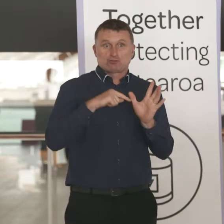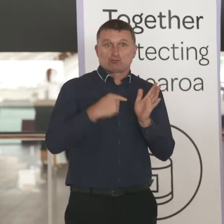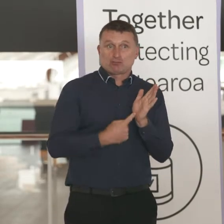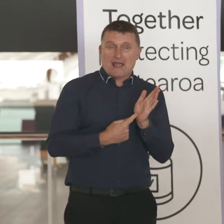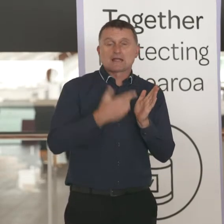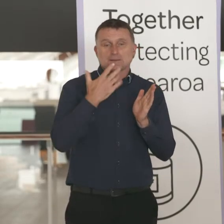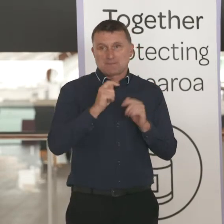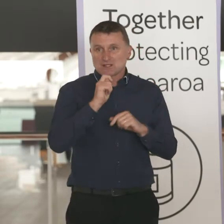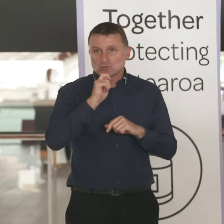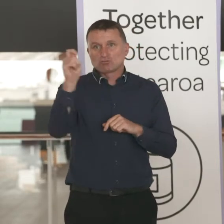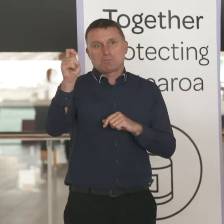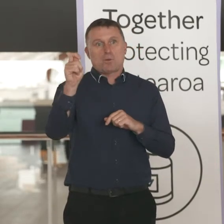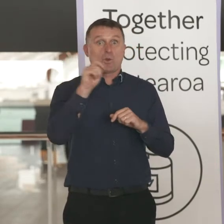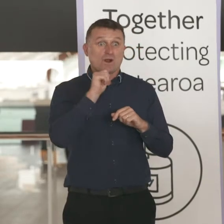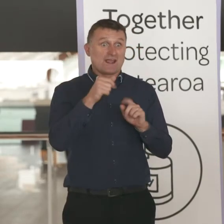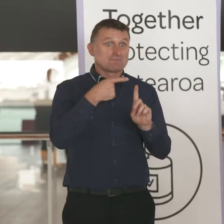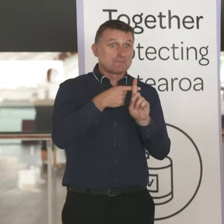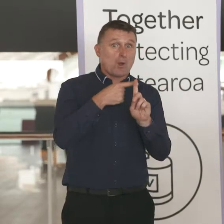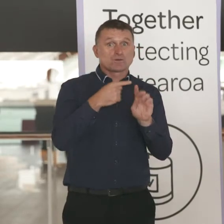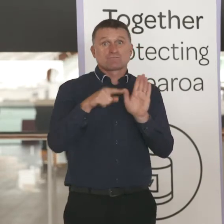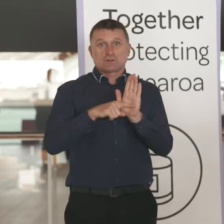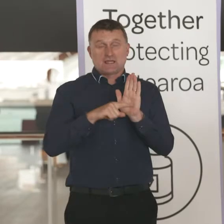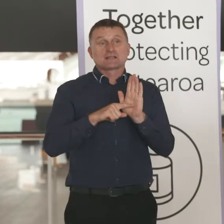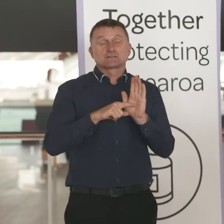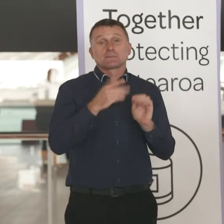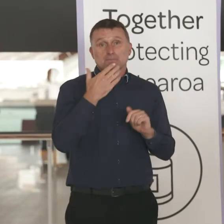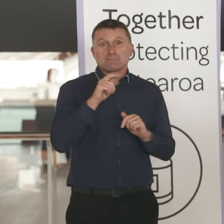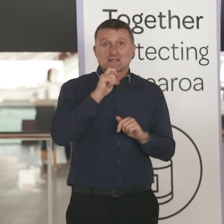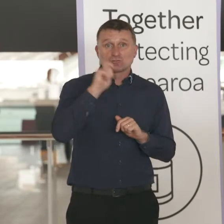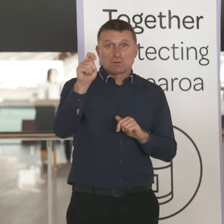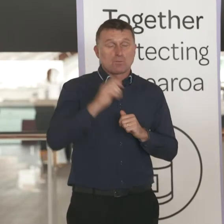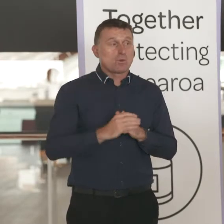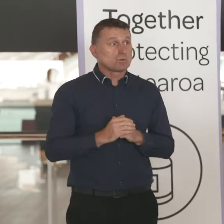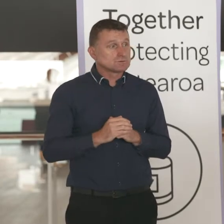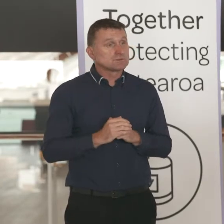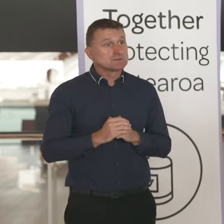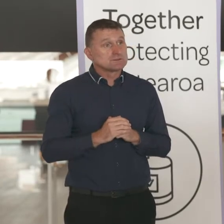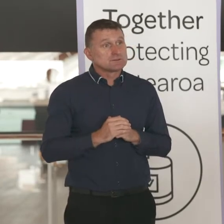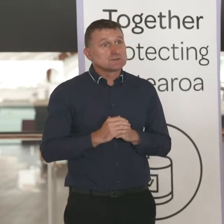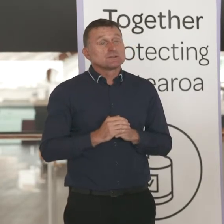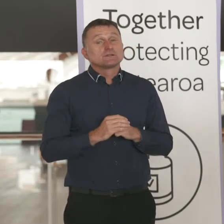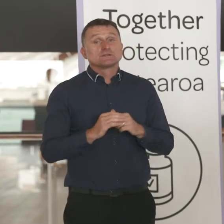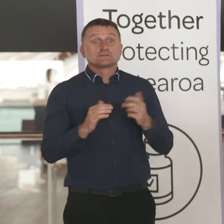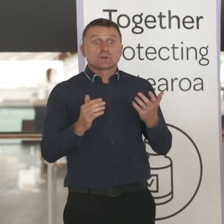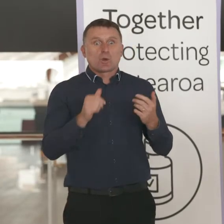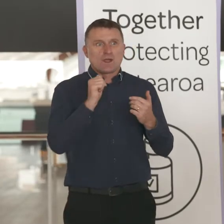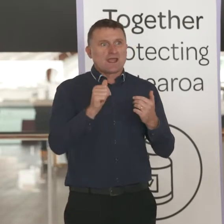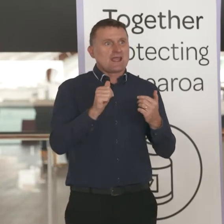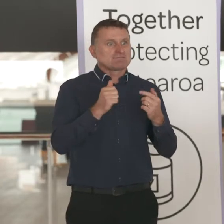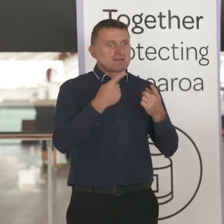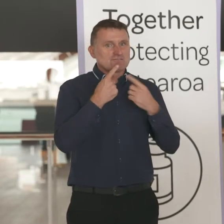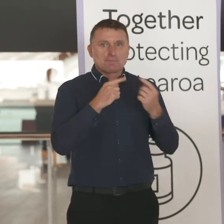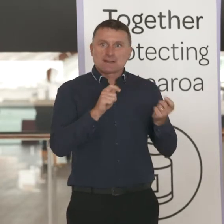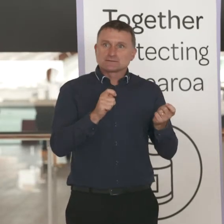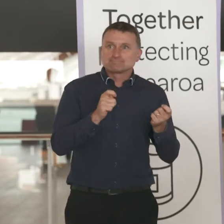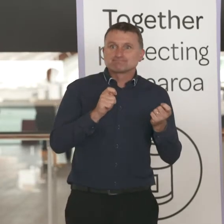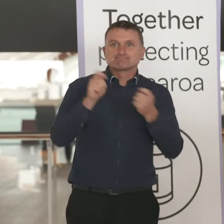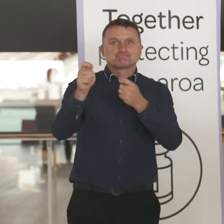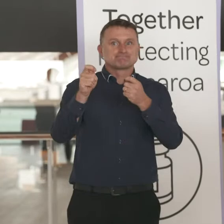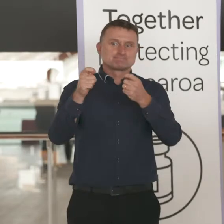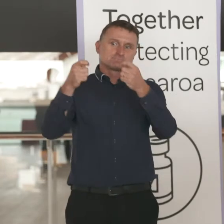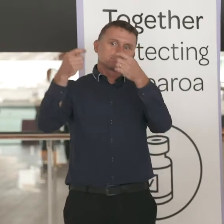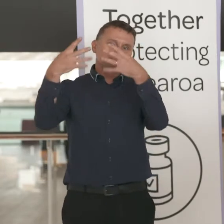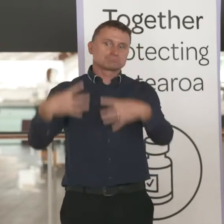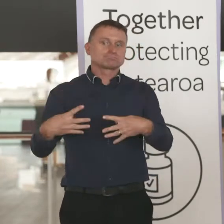of what's happening in the community. Remembering, even with a sample of tests, we get a really good idea about what happens across the